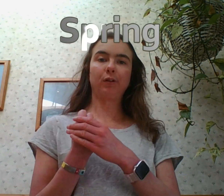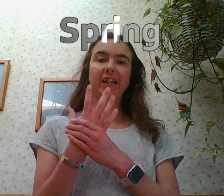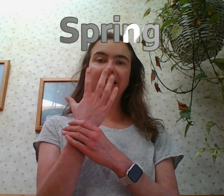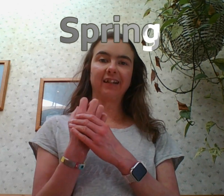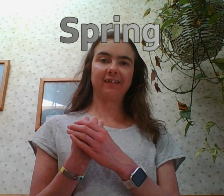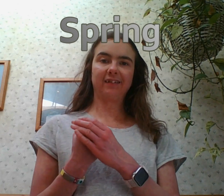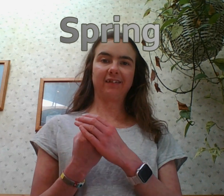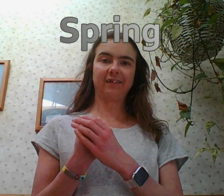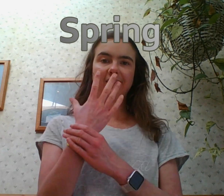Spring,